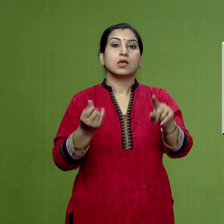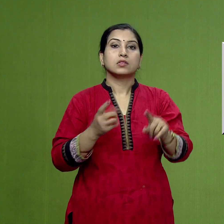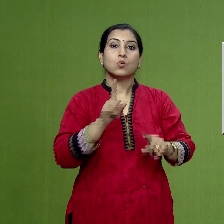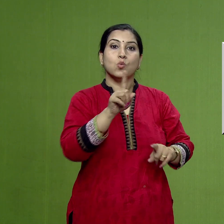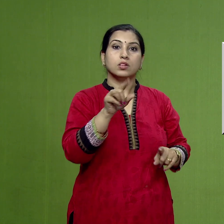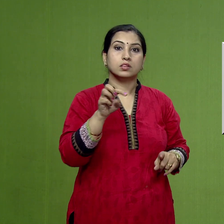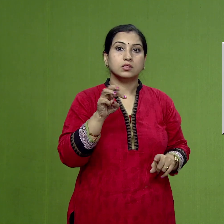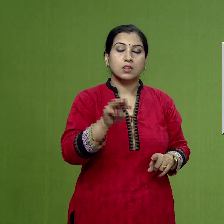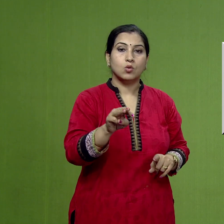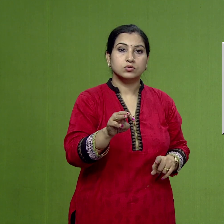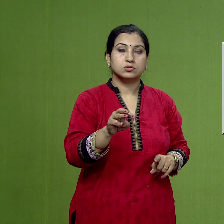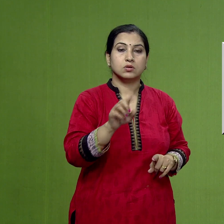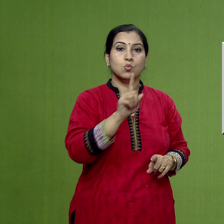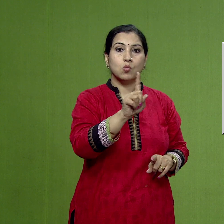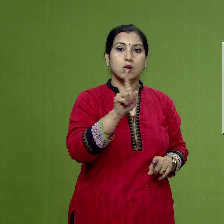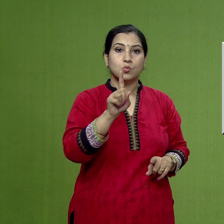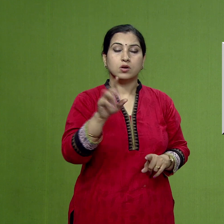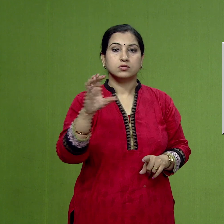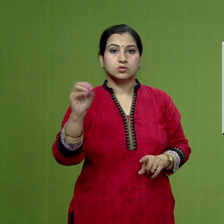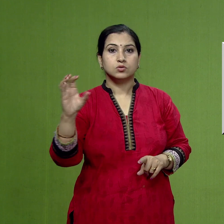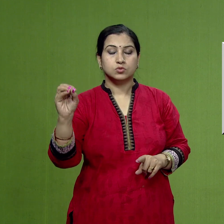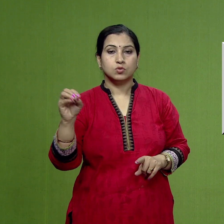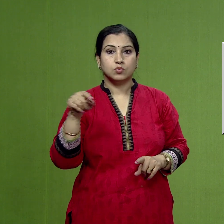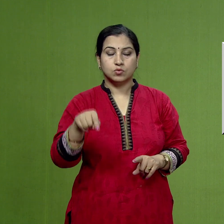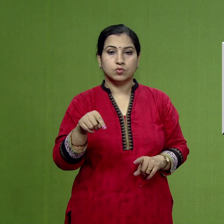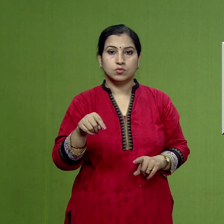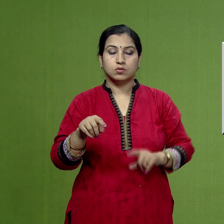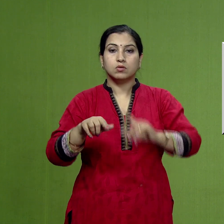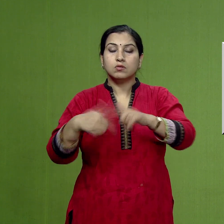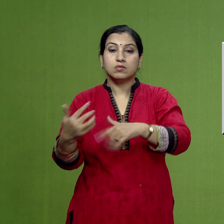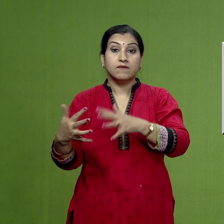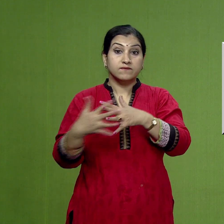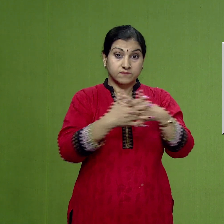1,106 persons per square kilometer, followed by West Bengal.